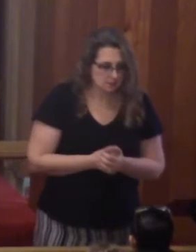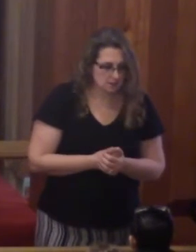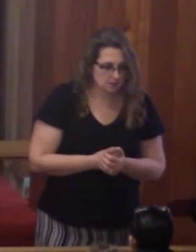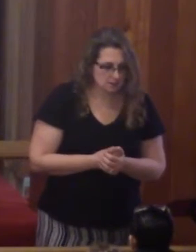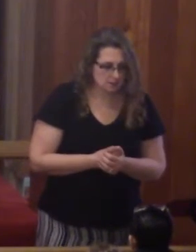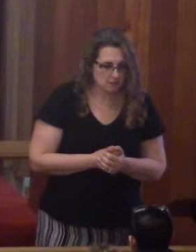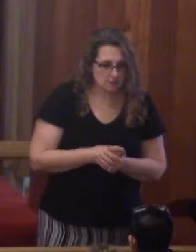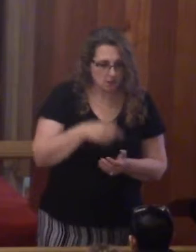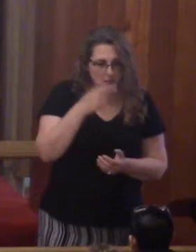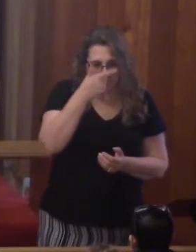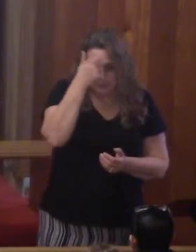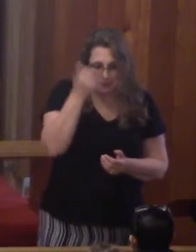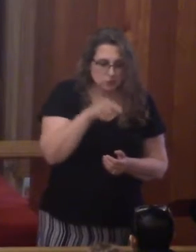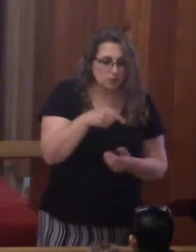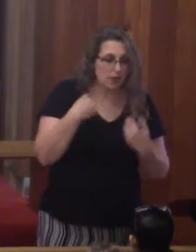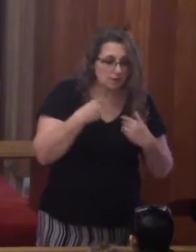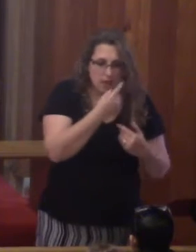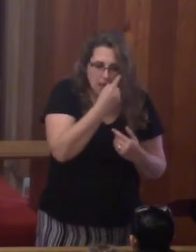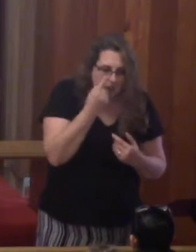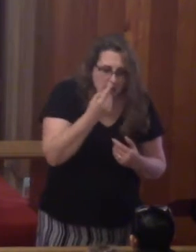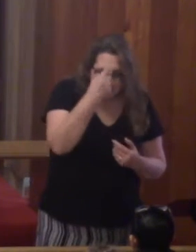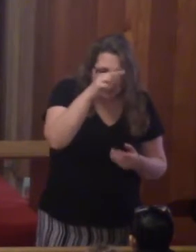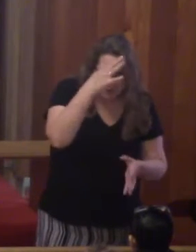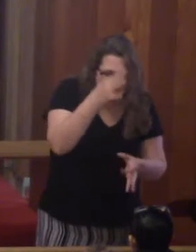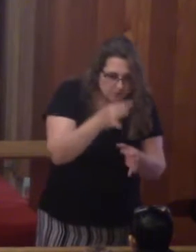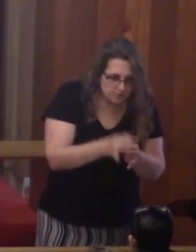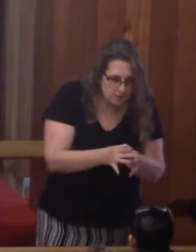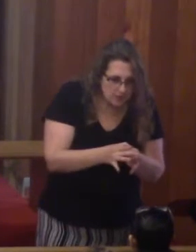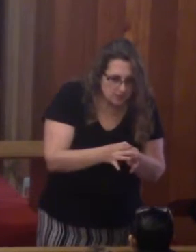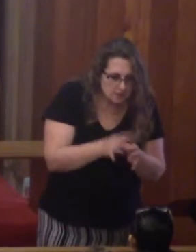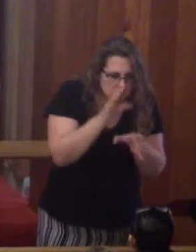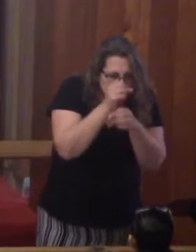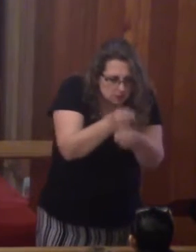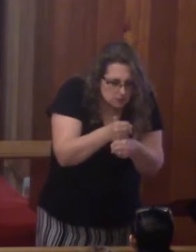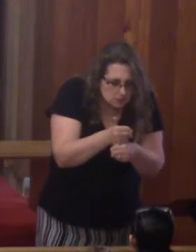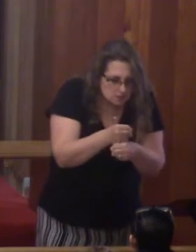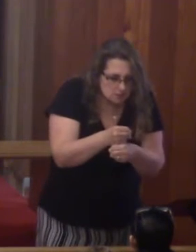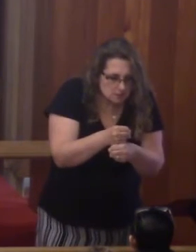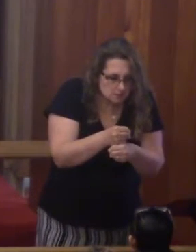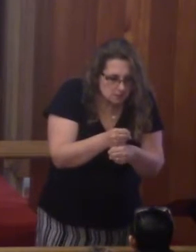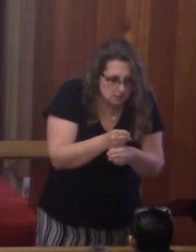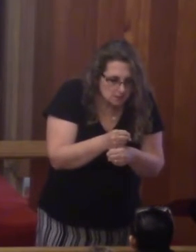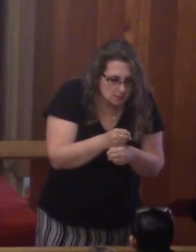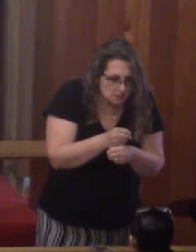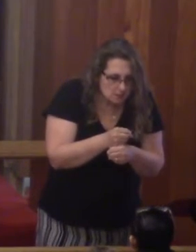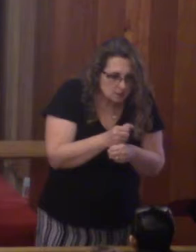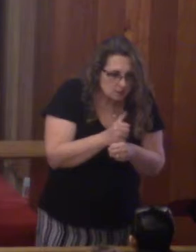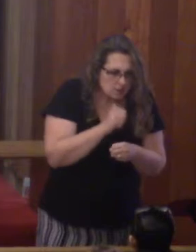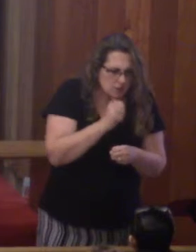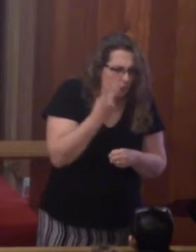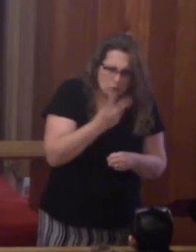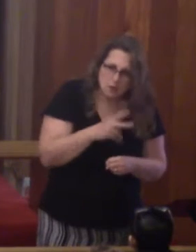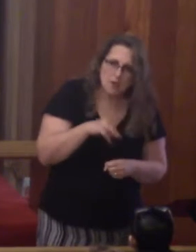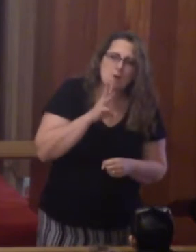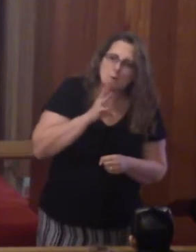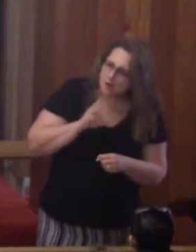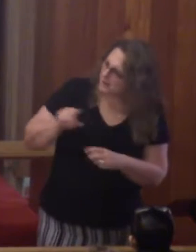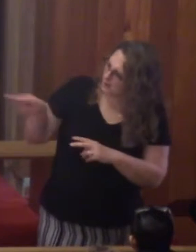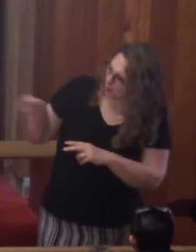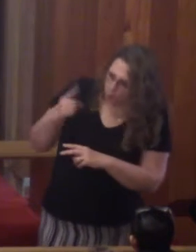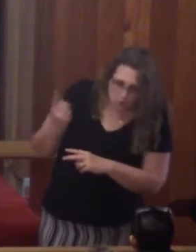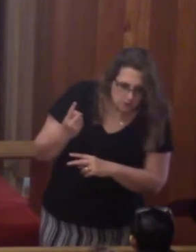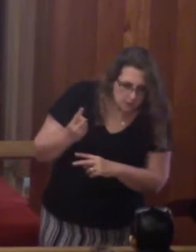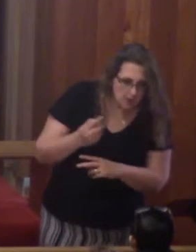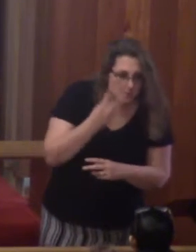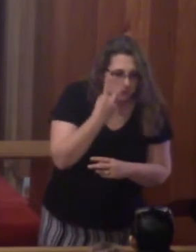The eyes of faith, the ears of trust. Look not to mere water, but see water